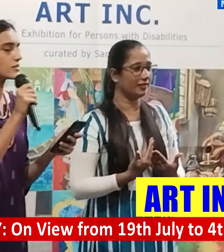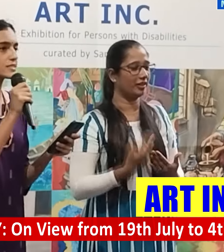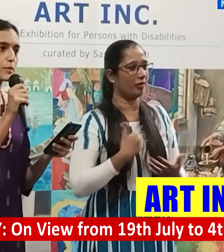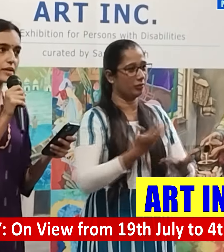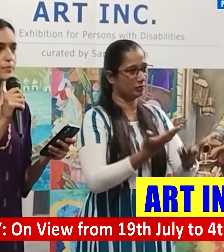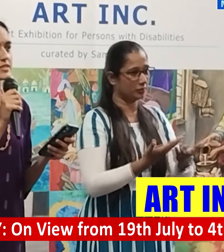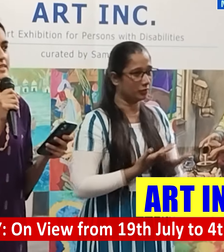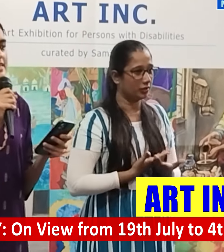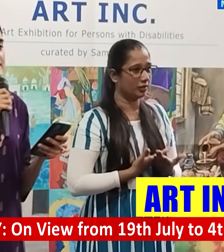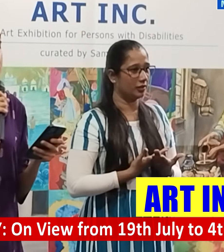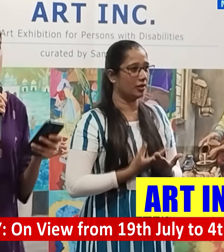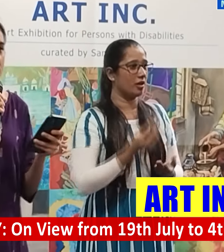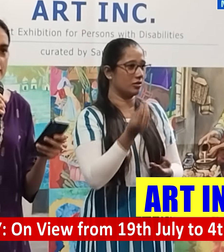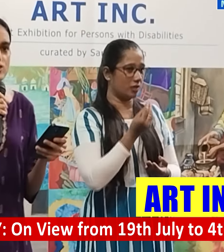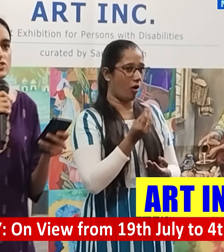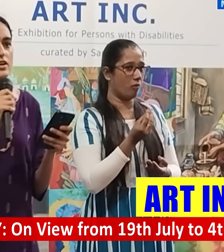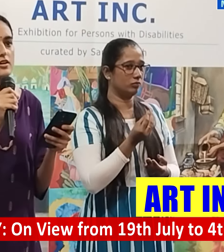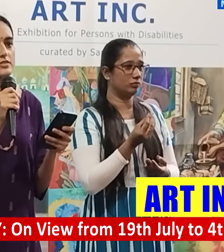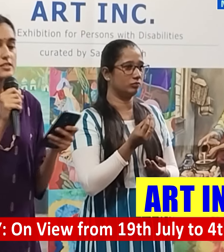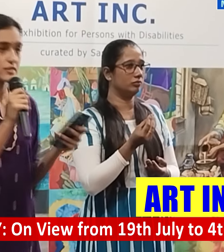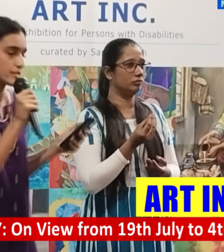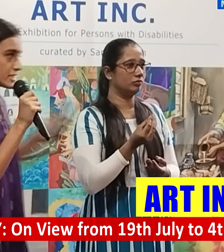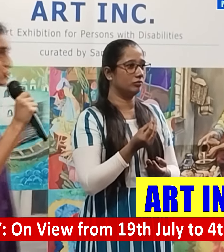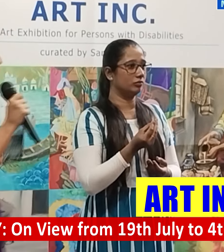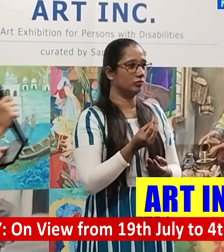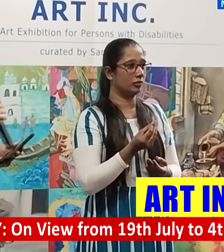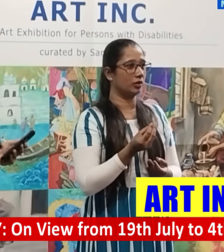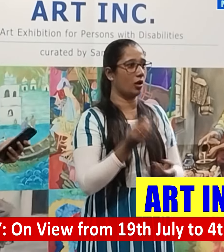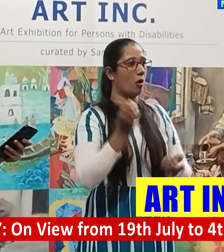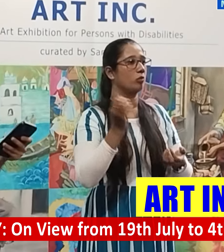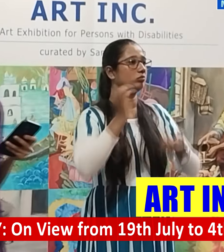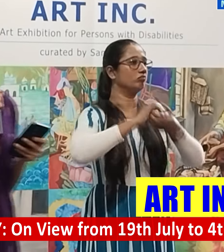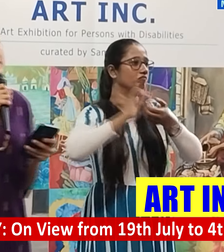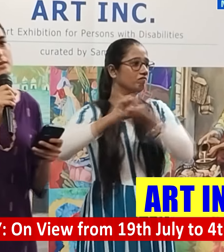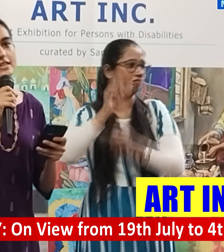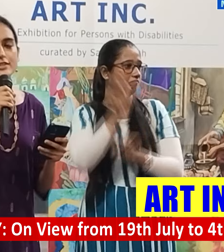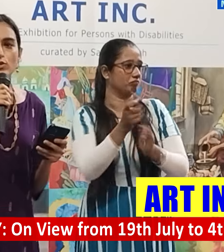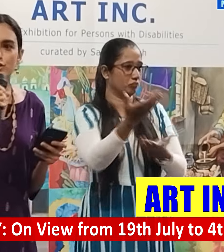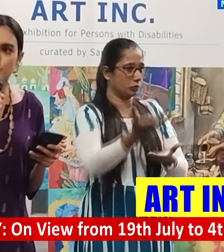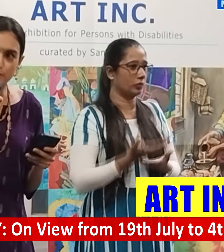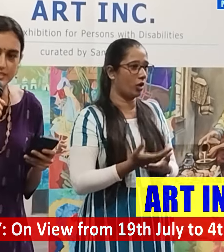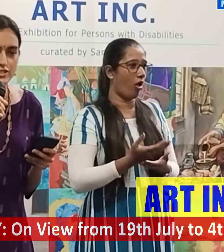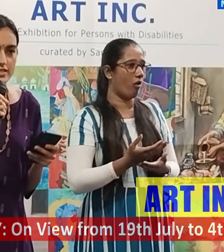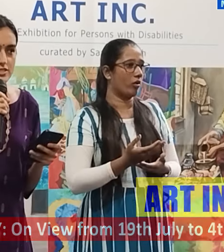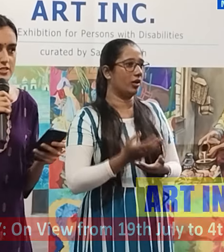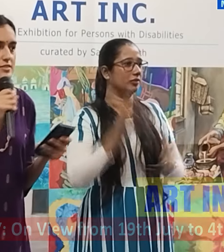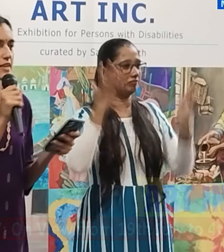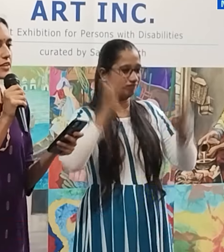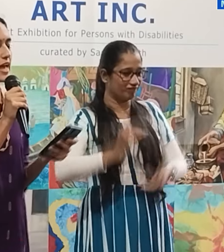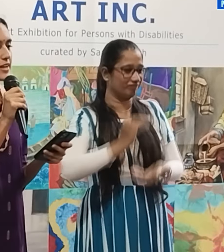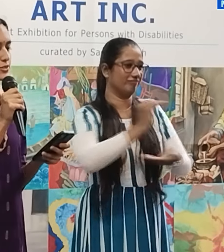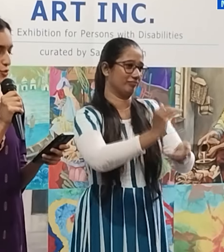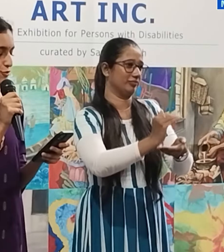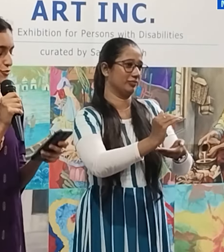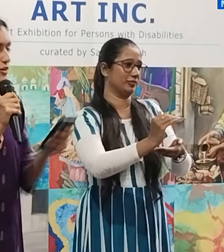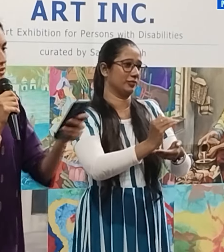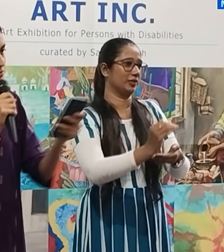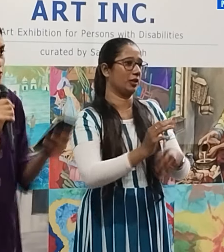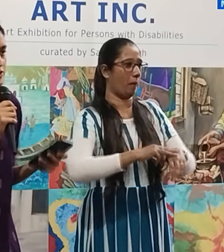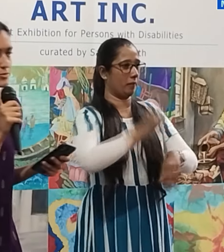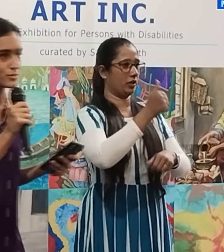invite some representative of each partner and give them a little token of appreciation at the hands